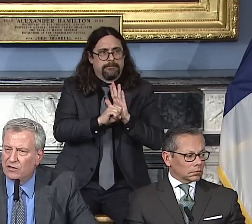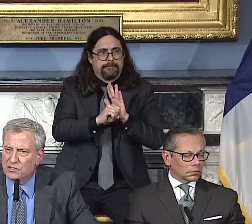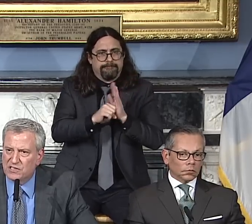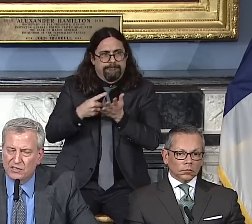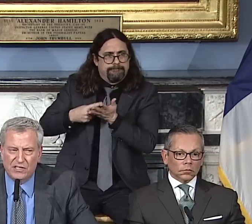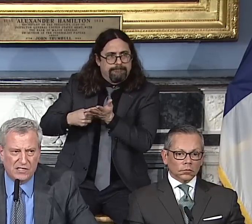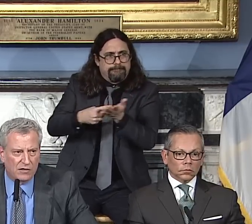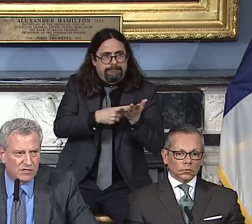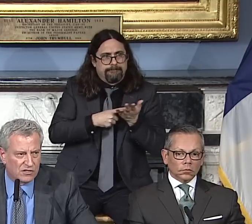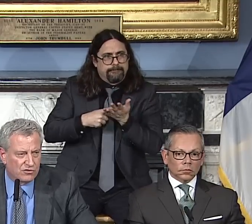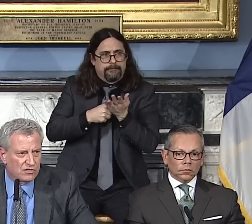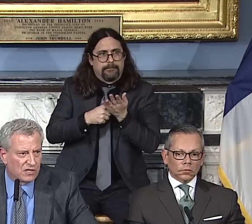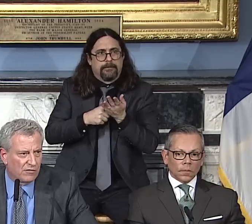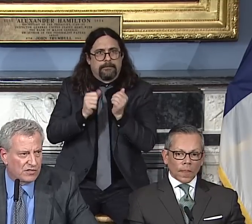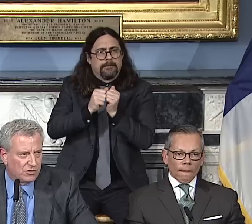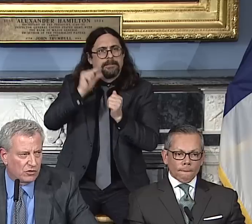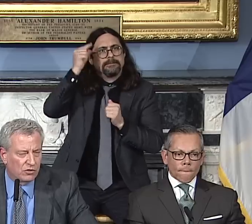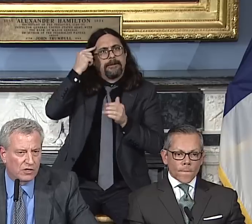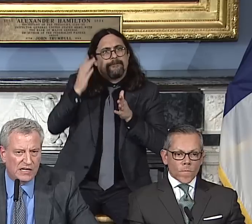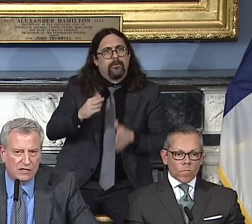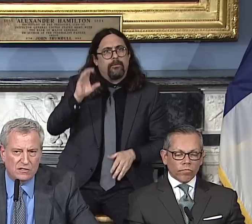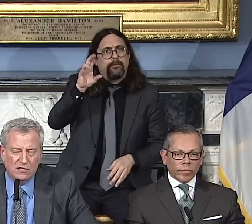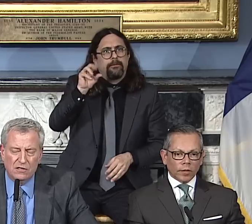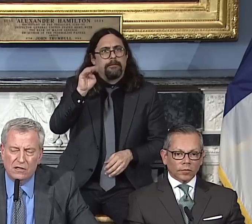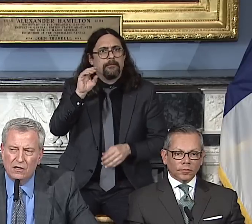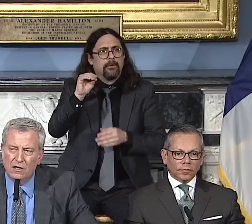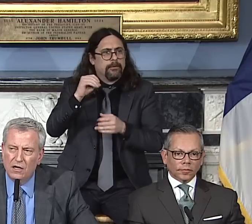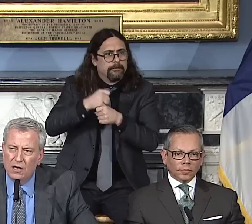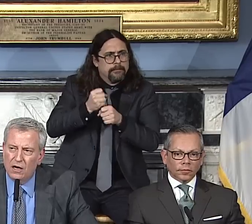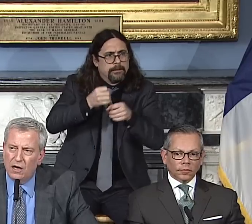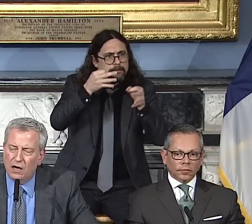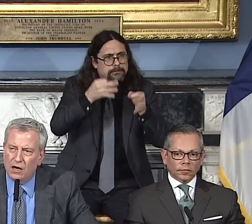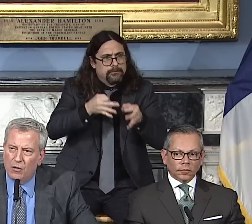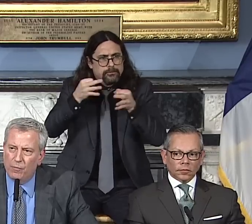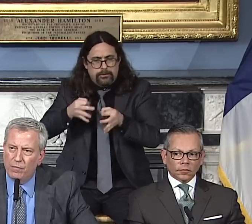today about a specific set of decisions, and obviously you heard his